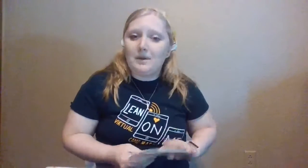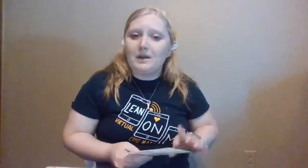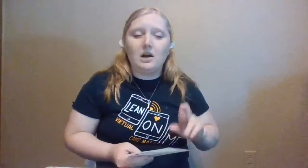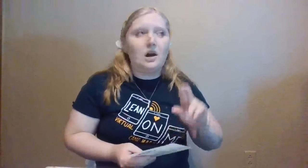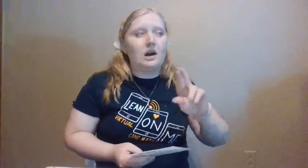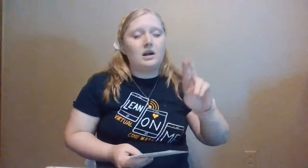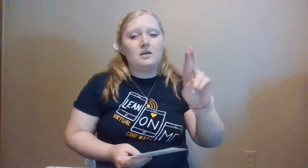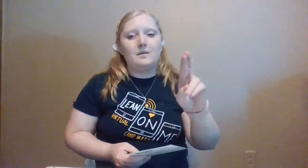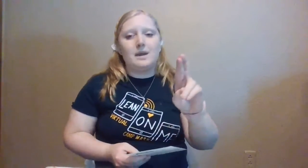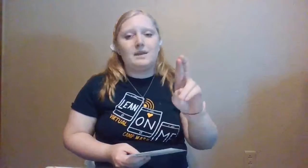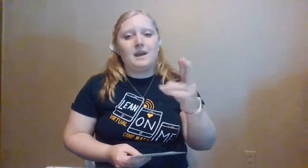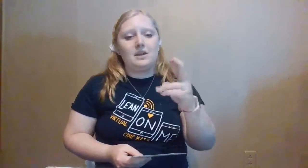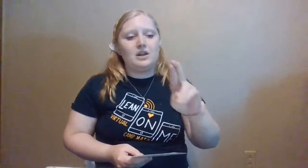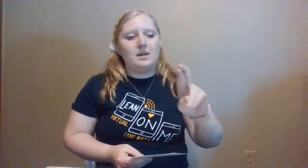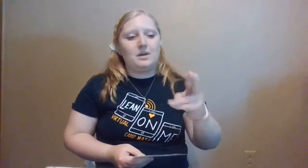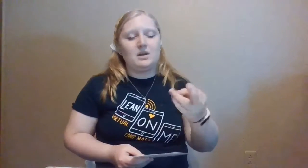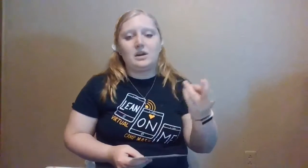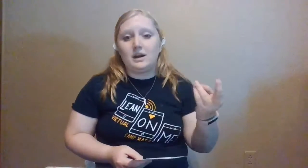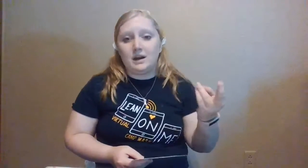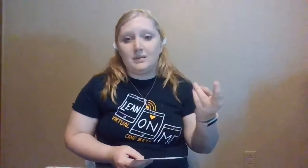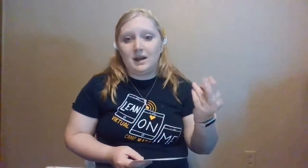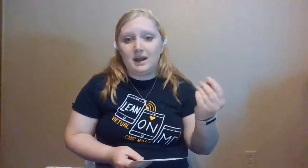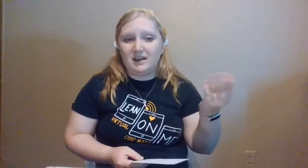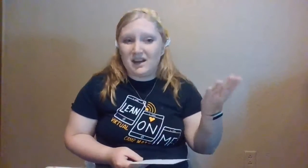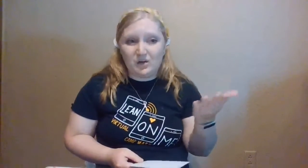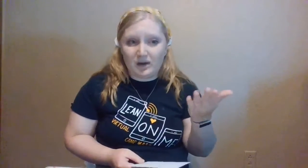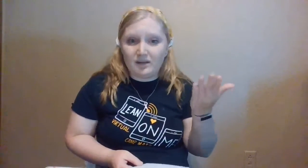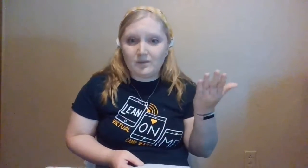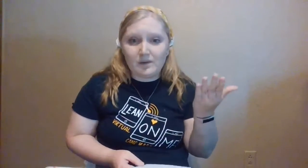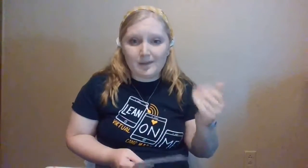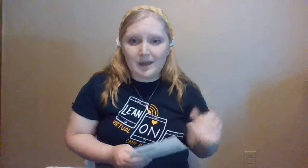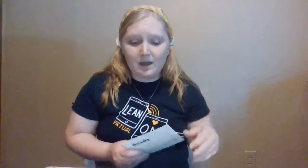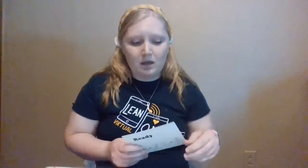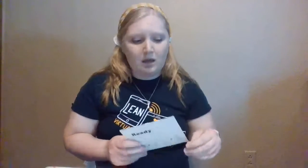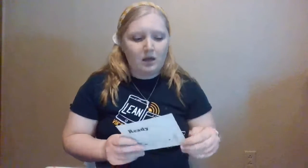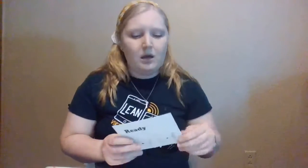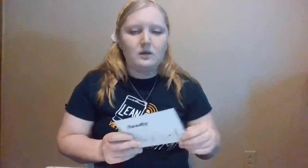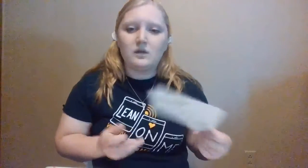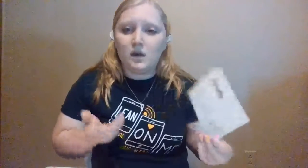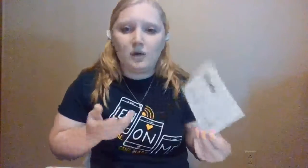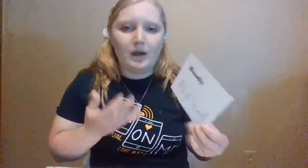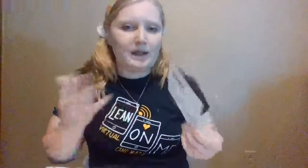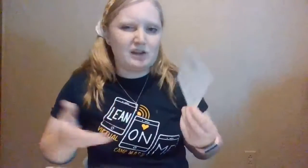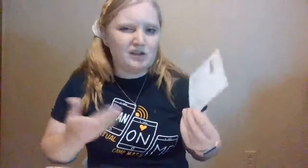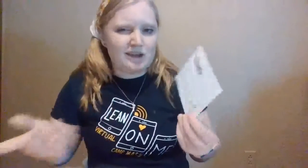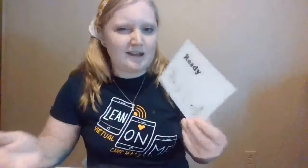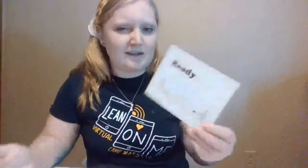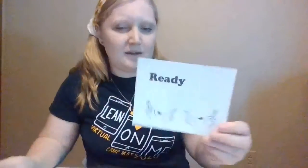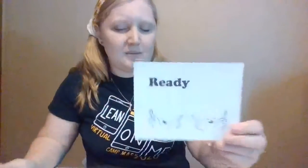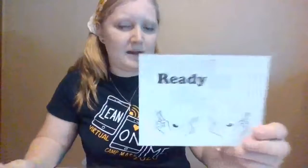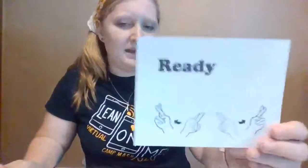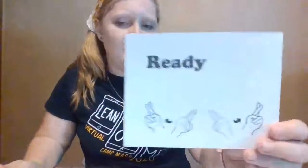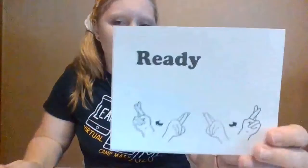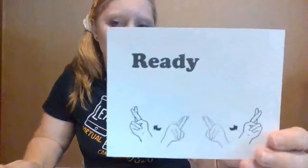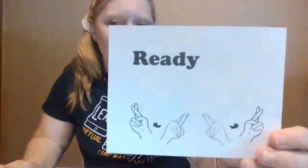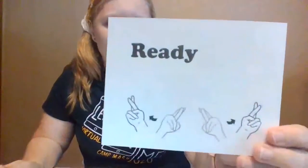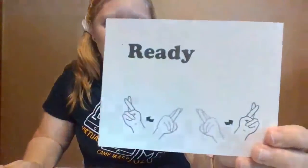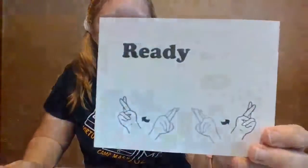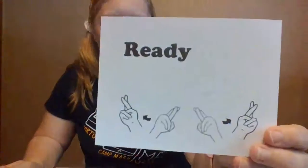be a little harder to make the hand shape in your non-dominant hand. I know it is for me. So it just takes a little bit of getting used to.